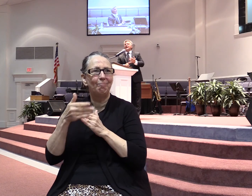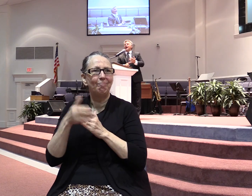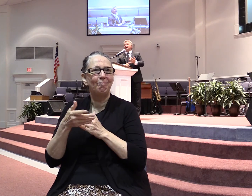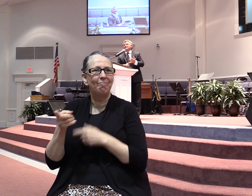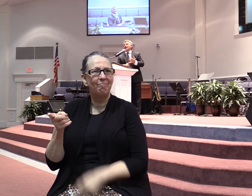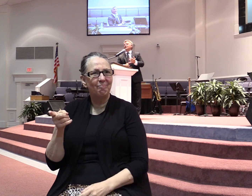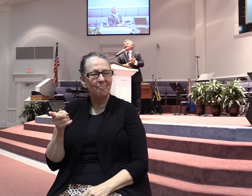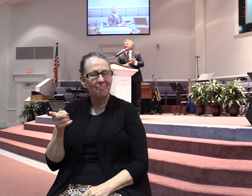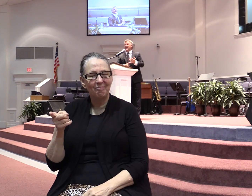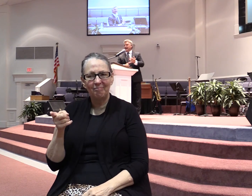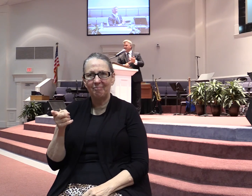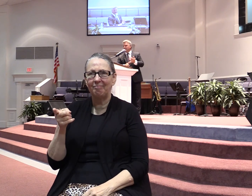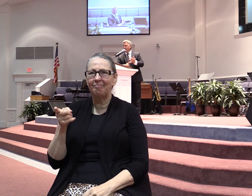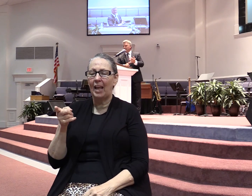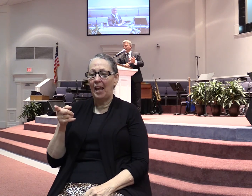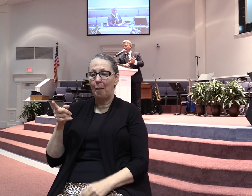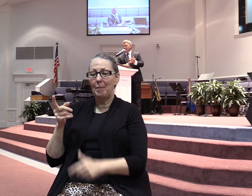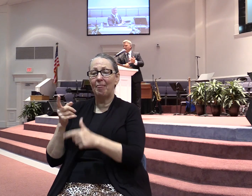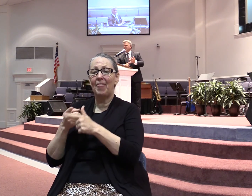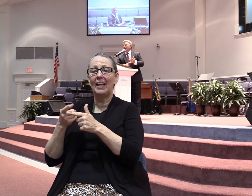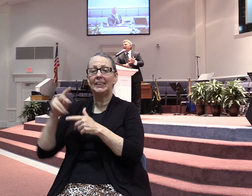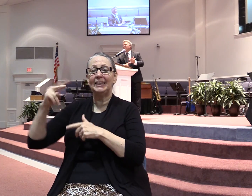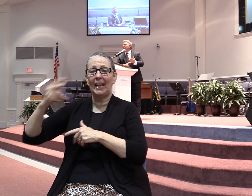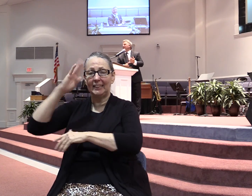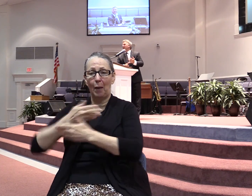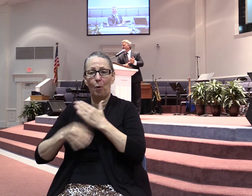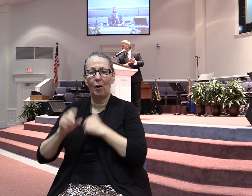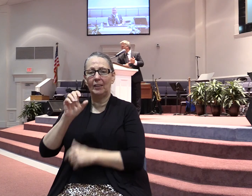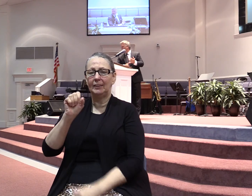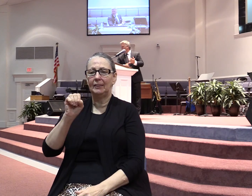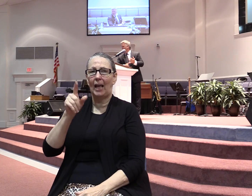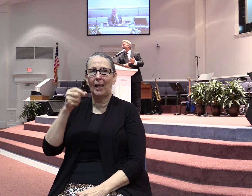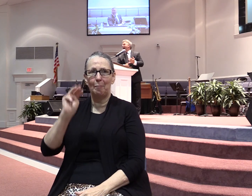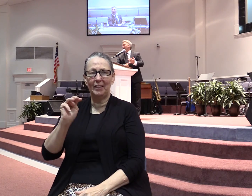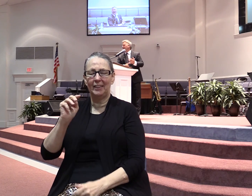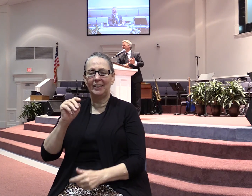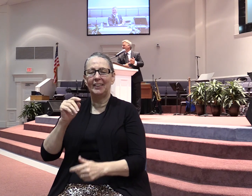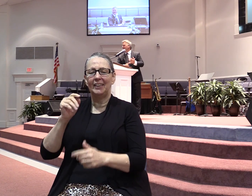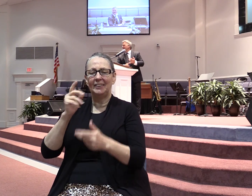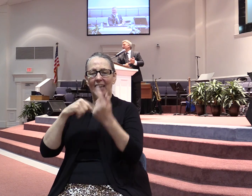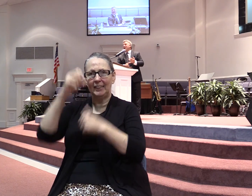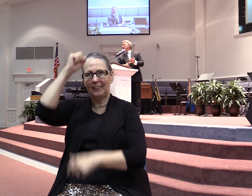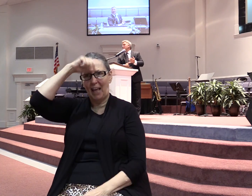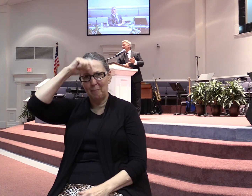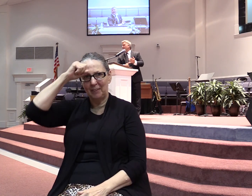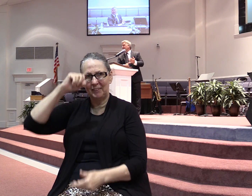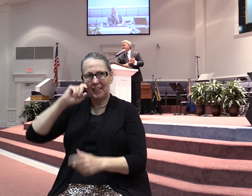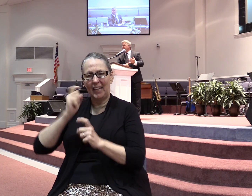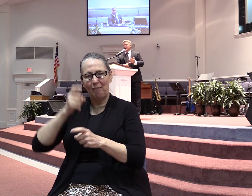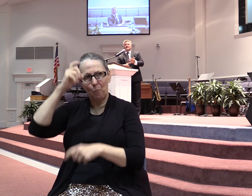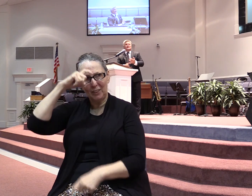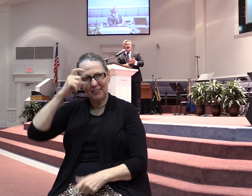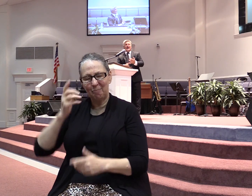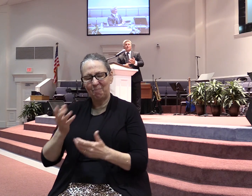renamed by God himself, Jedediah. Beloved of God. How? In what human